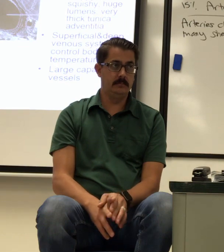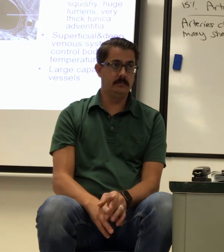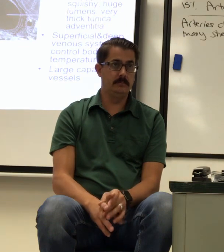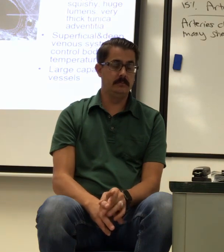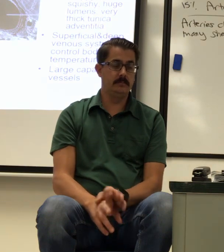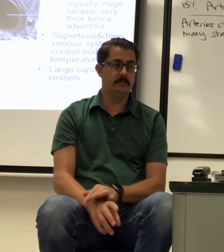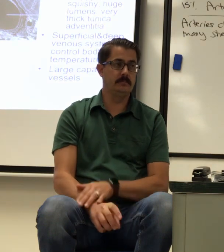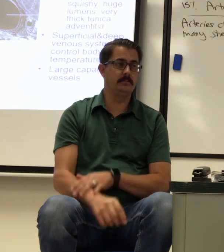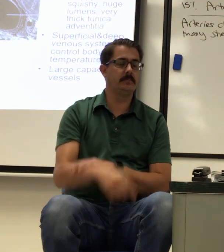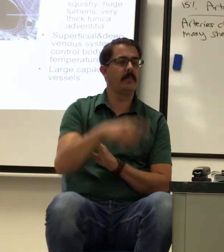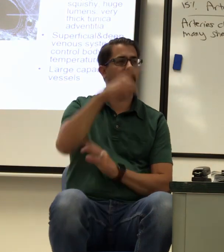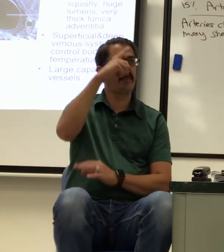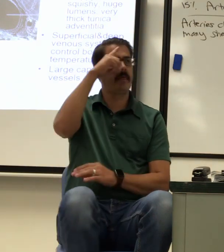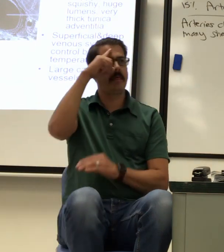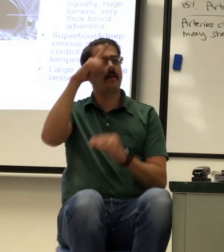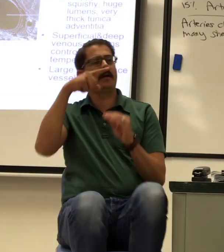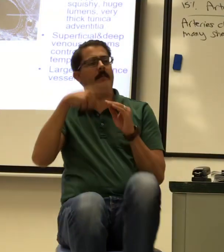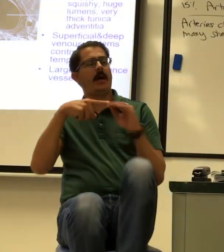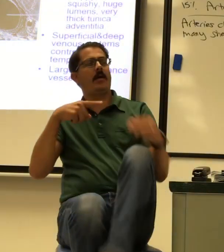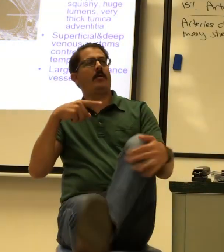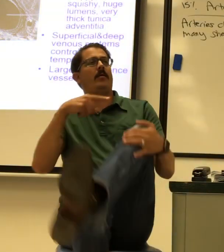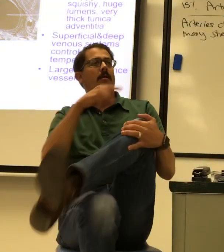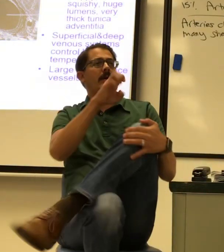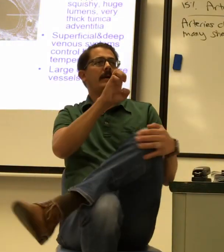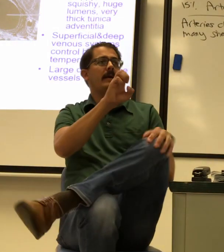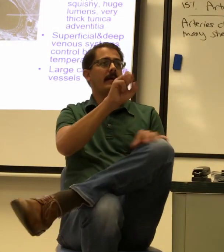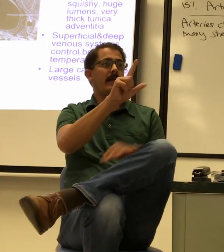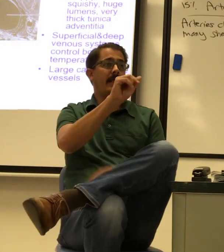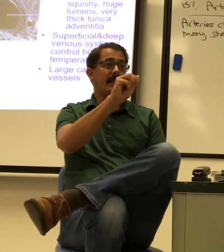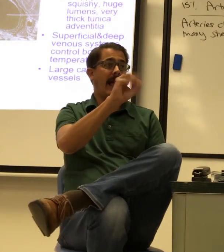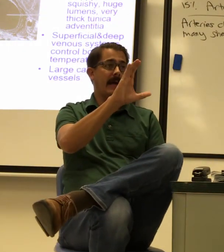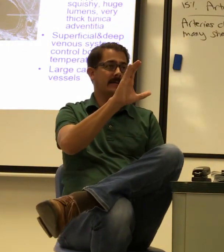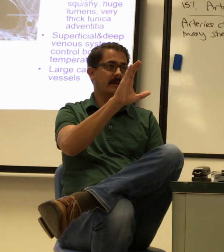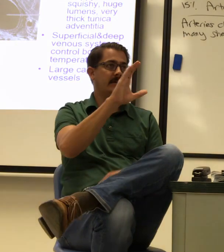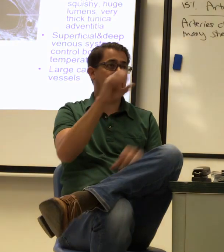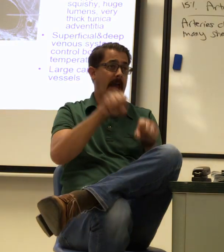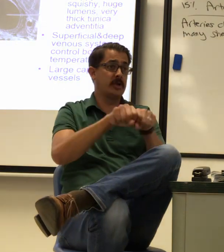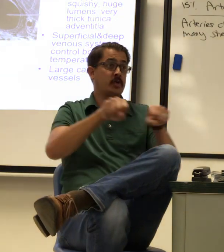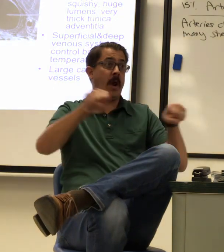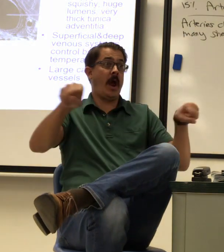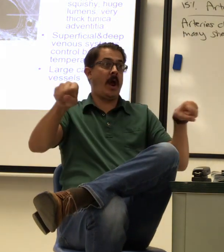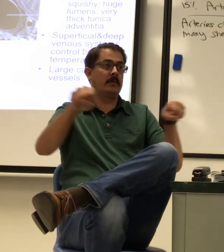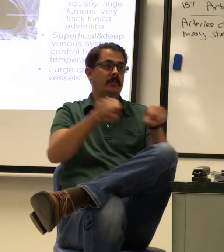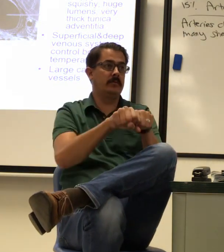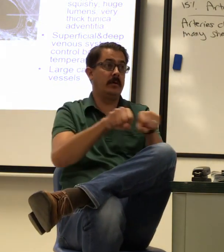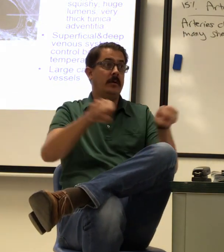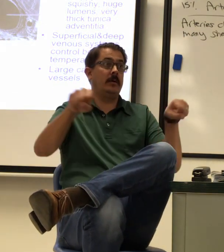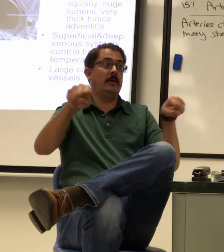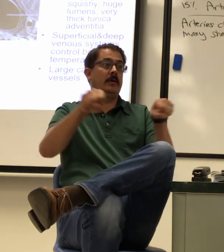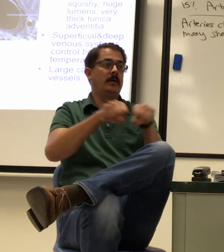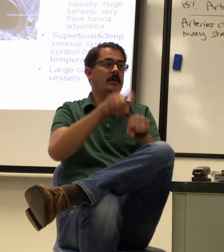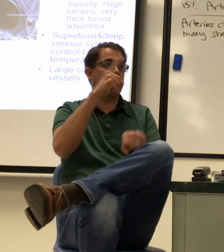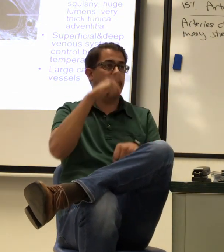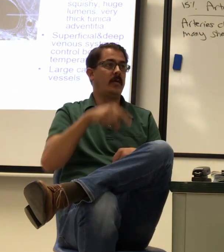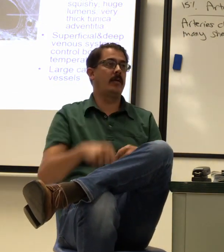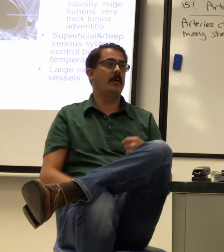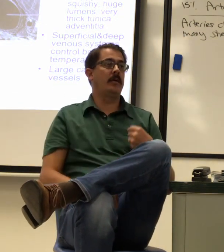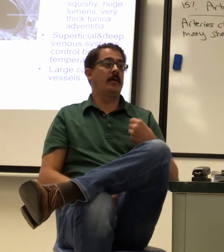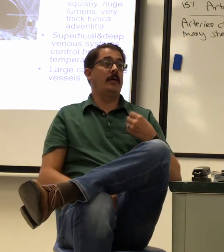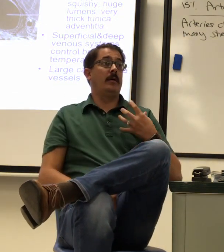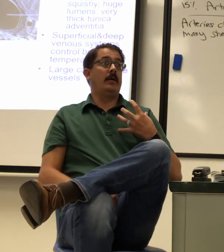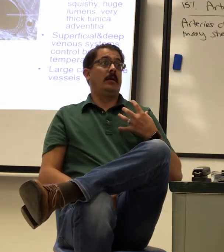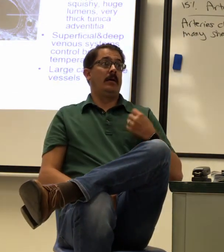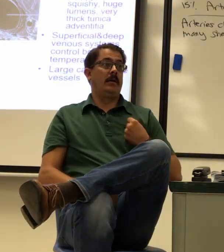So, I mean, just think what elastic is. You can stretch it, and it can recoil. So in systole, when it receives the